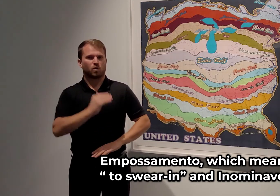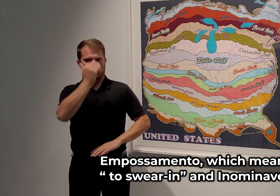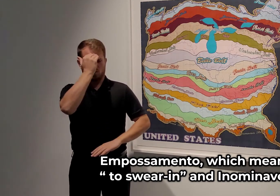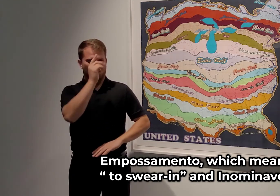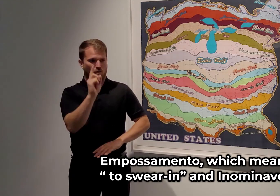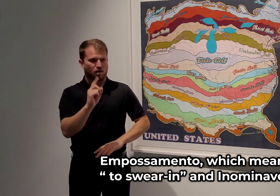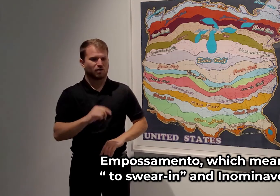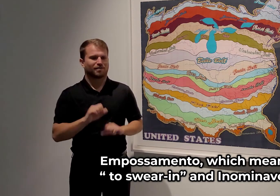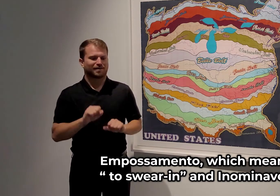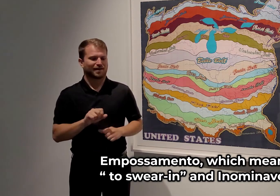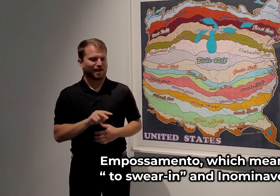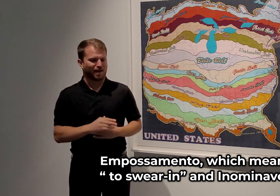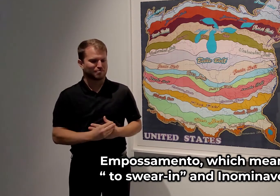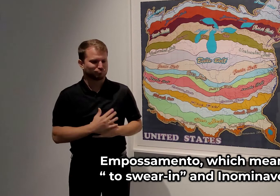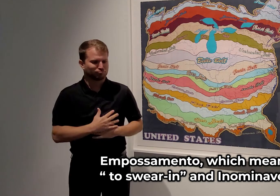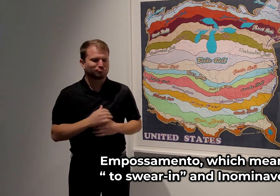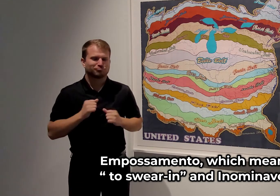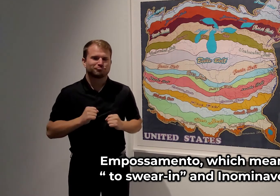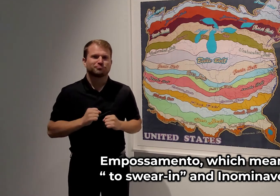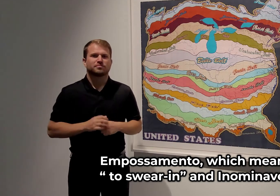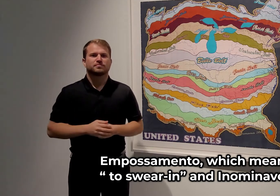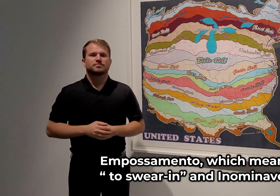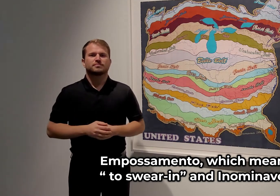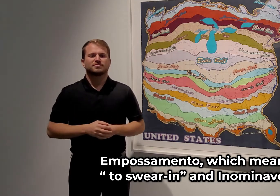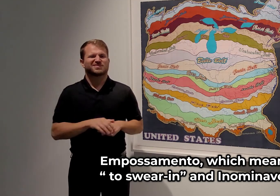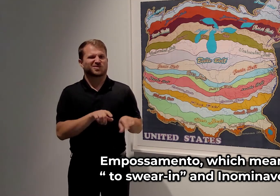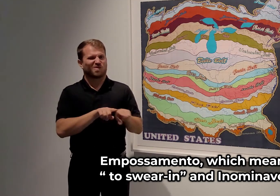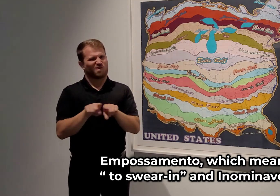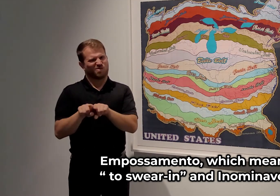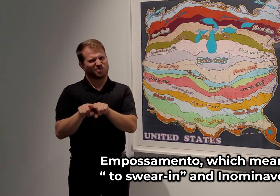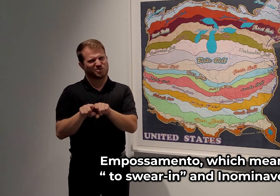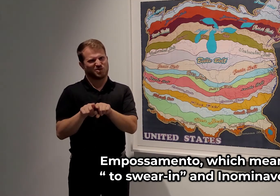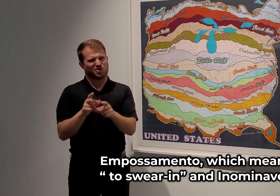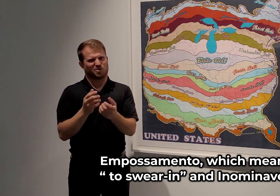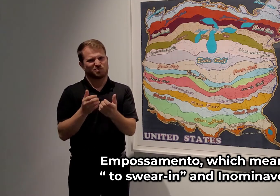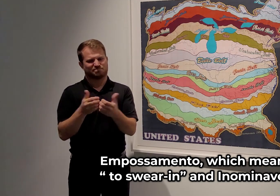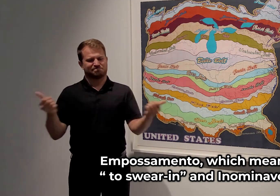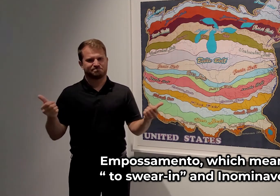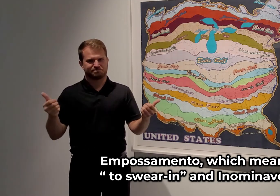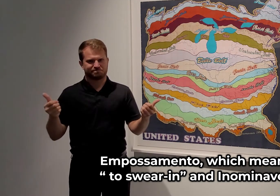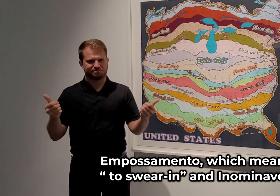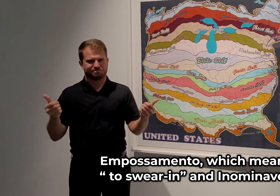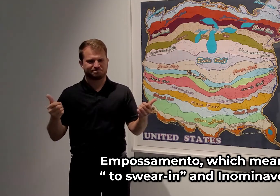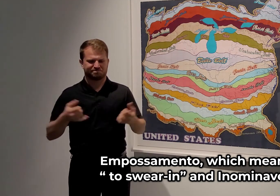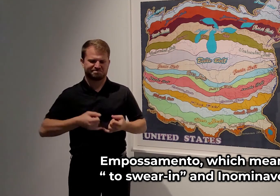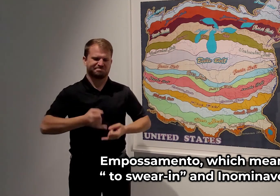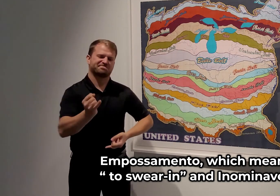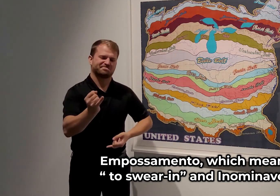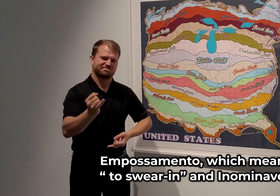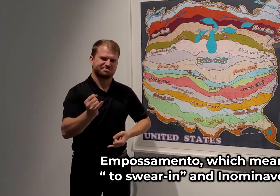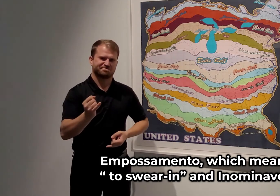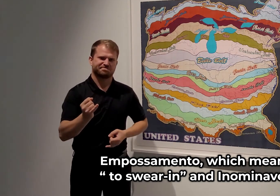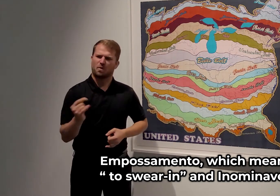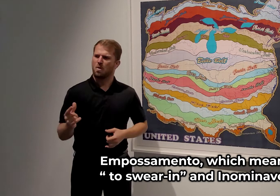inspirational. However, they can also create division. They tell us who has power and